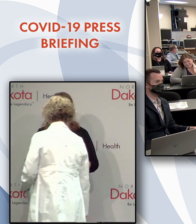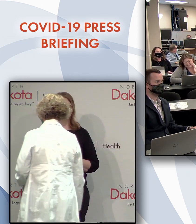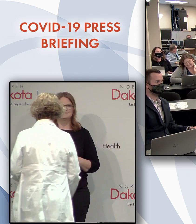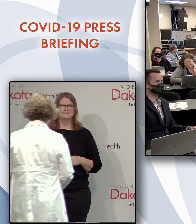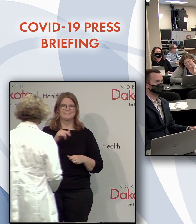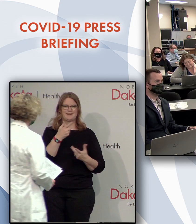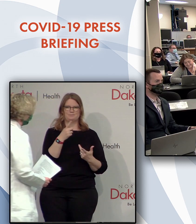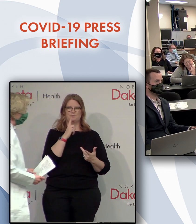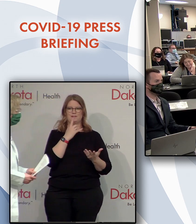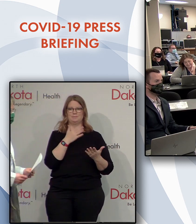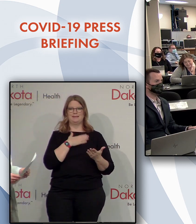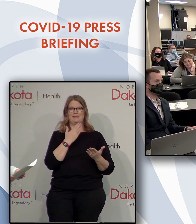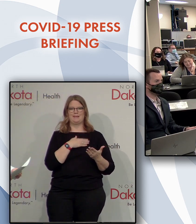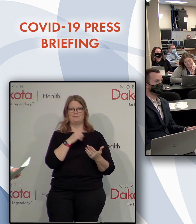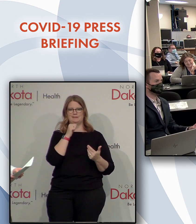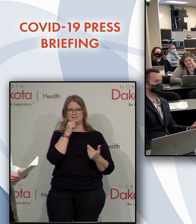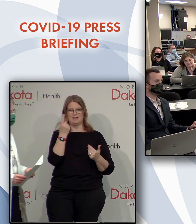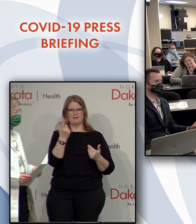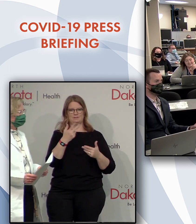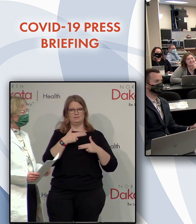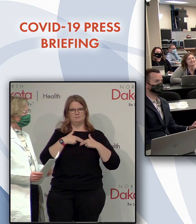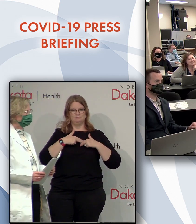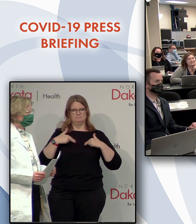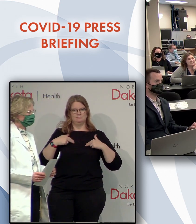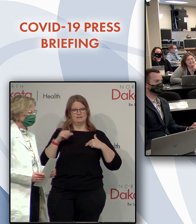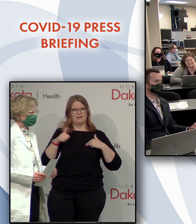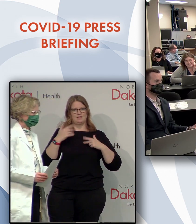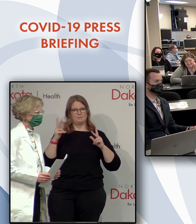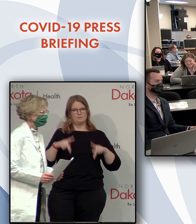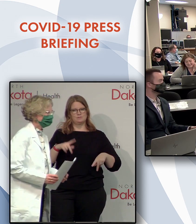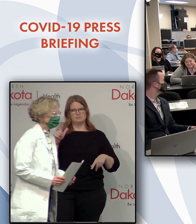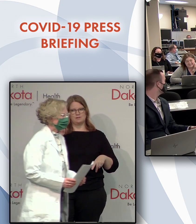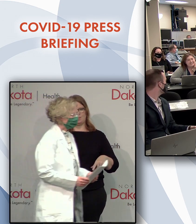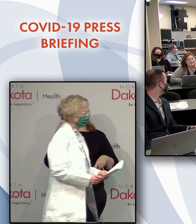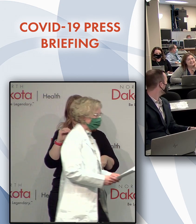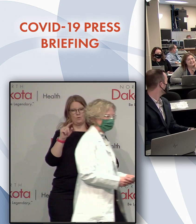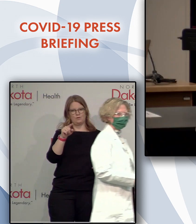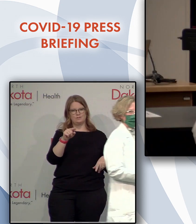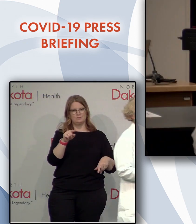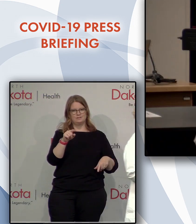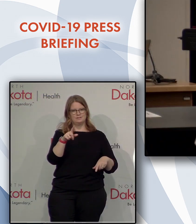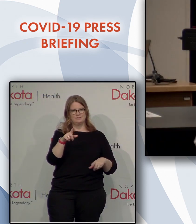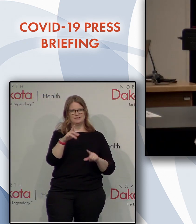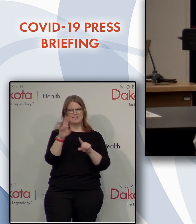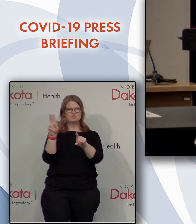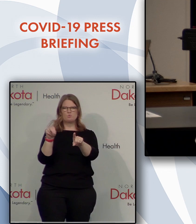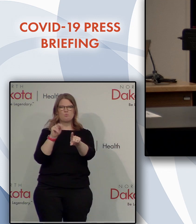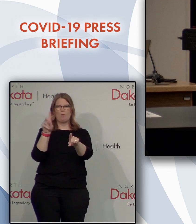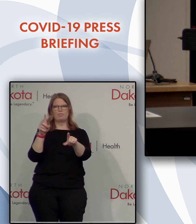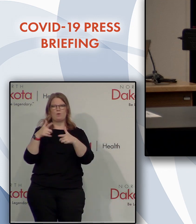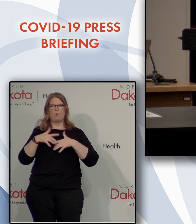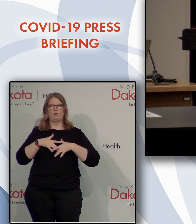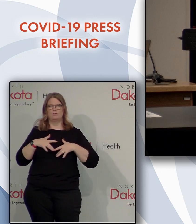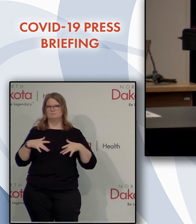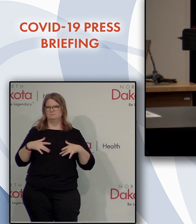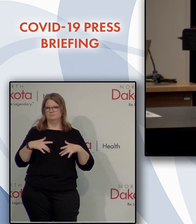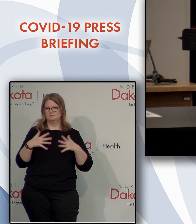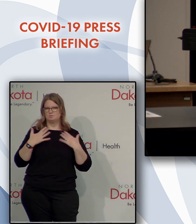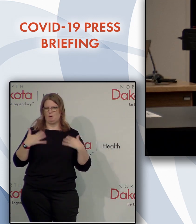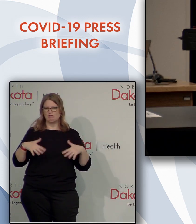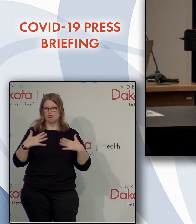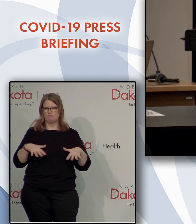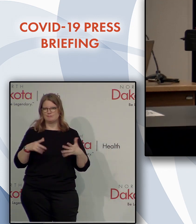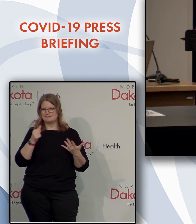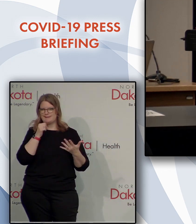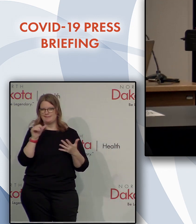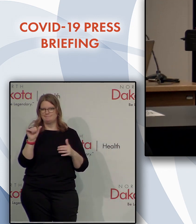wearing somebody else's logo today. But anyway, thank you. Just the North Dakota sweatshirt. Yeah, generic